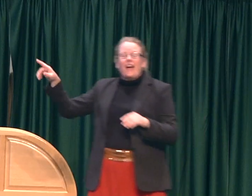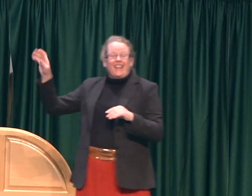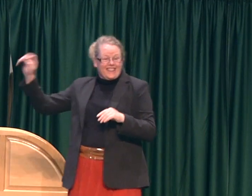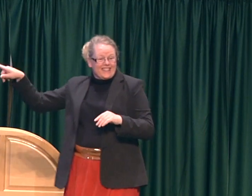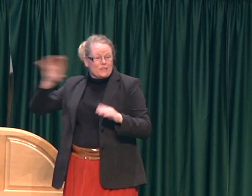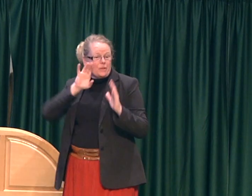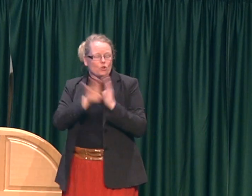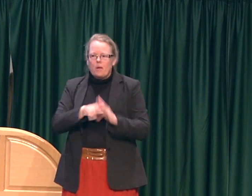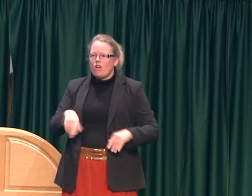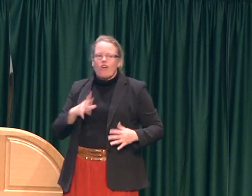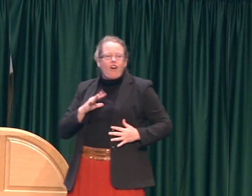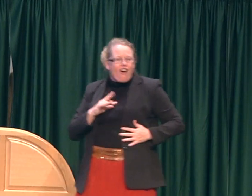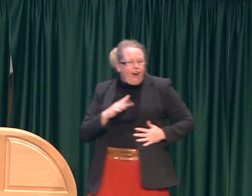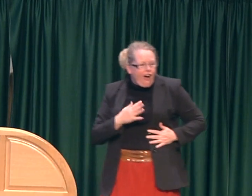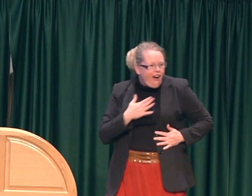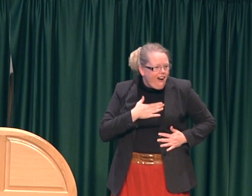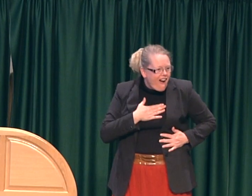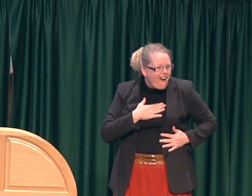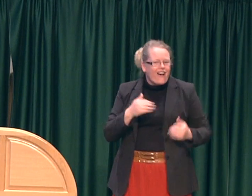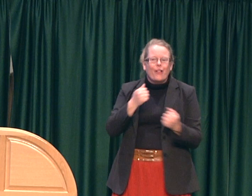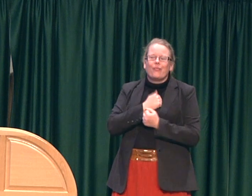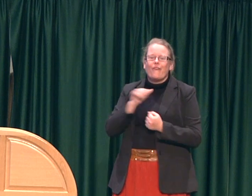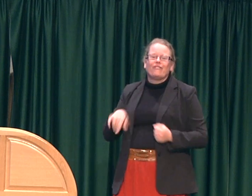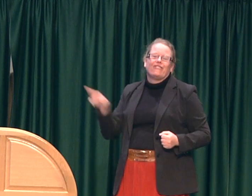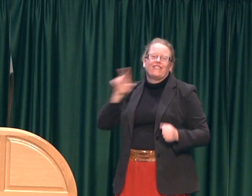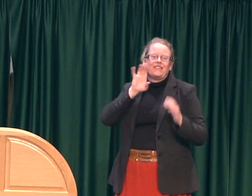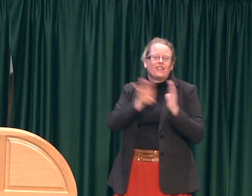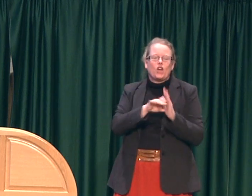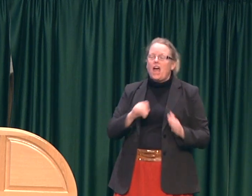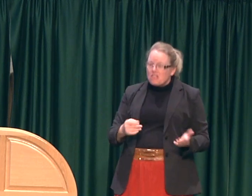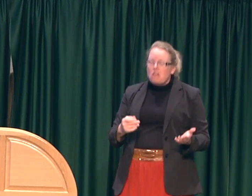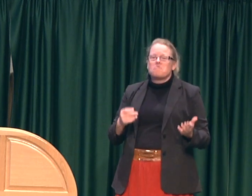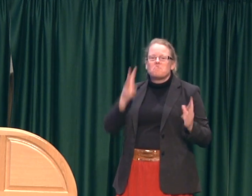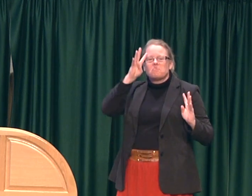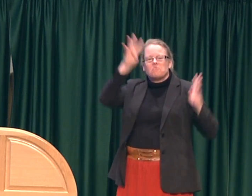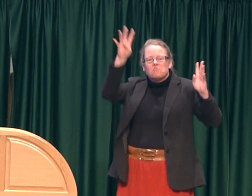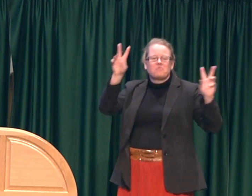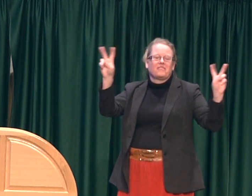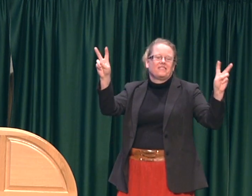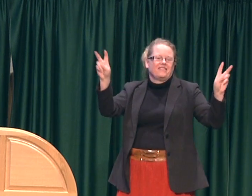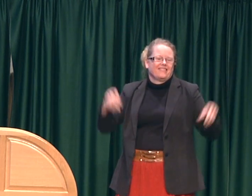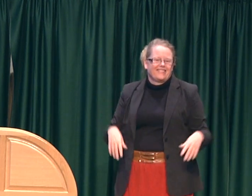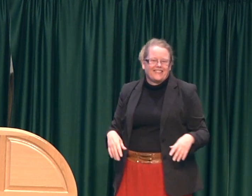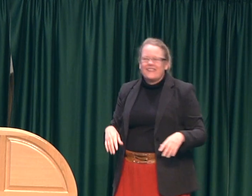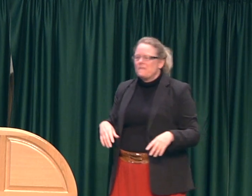as a springboard. So I found this picture and thought it was wonderful. I just loved this picture, and then